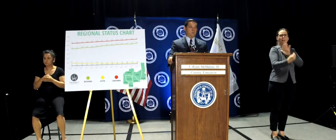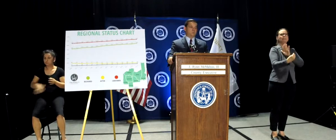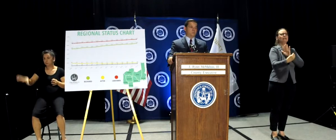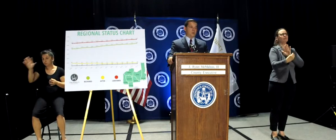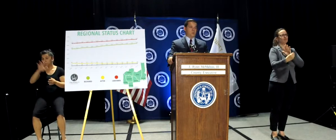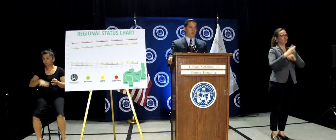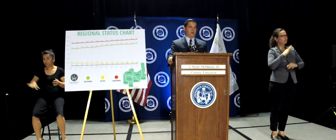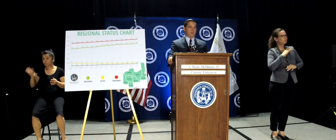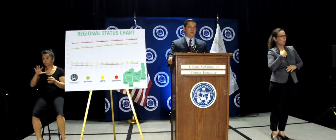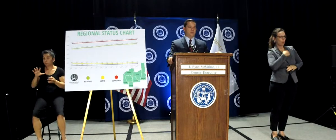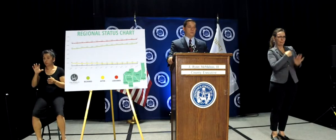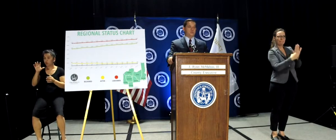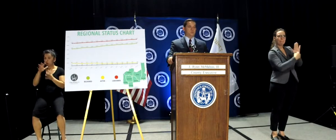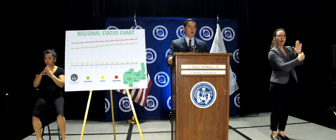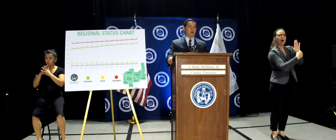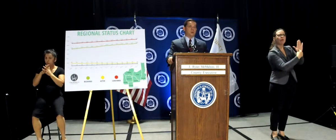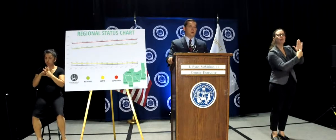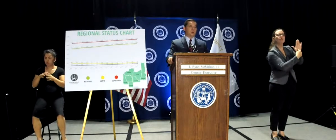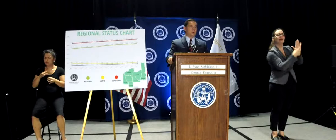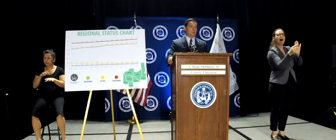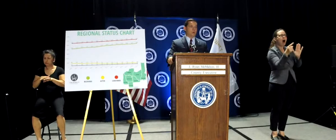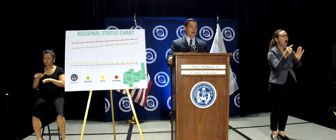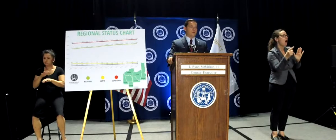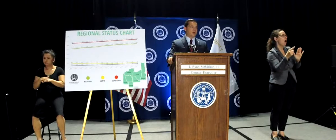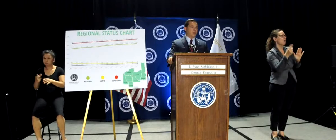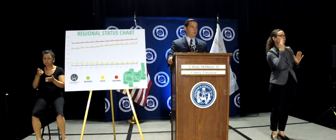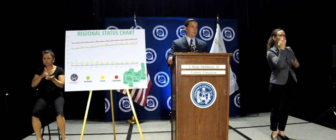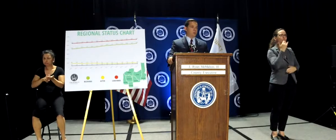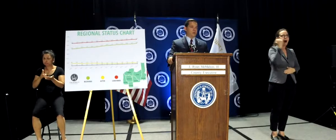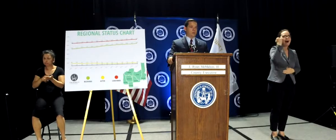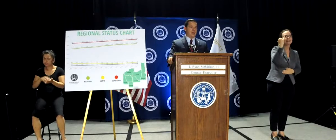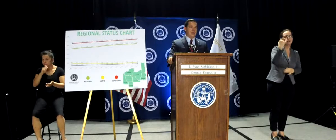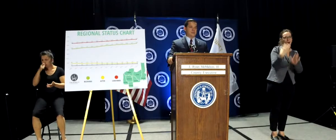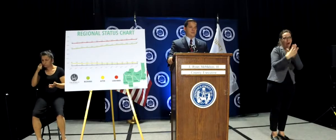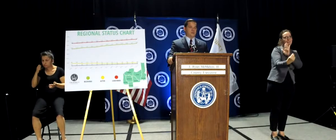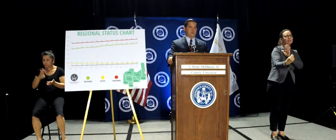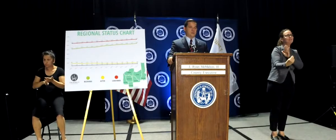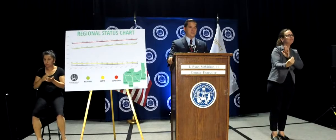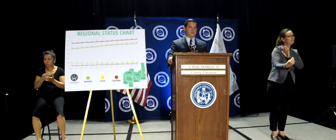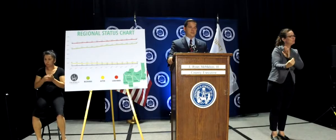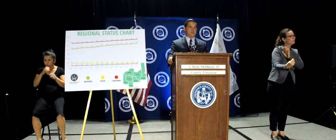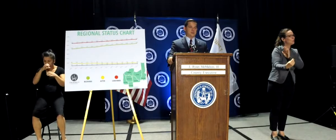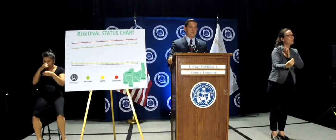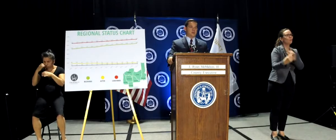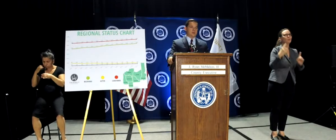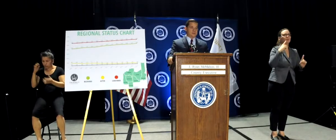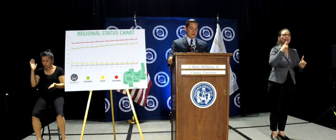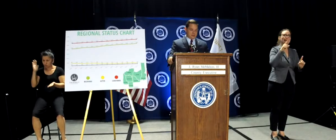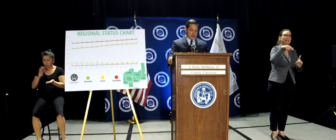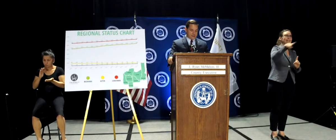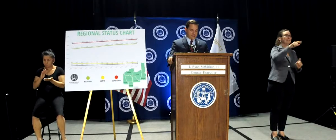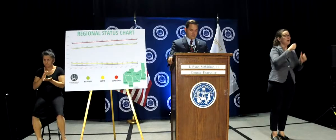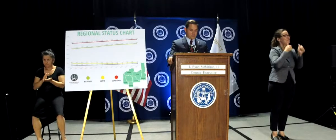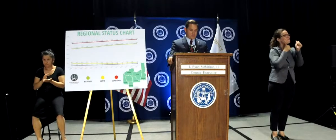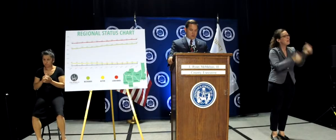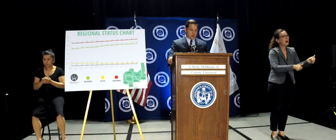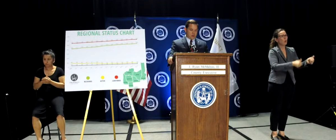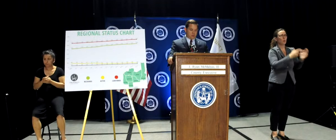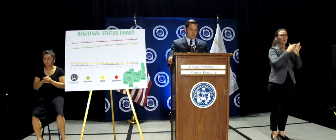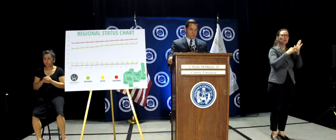grind out, and we're going to need people to be smart more than ever now, wearing your mask, physically distancing,